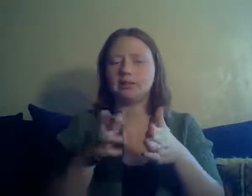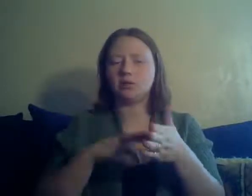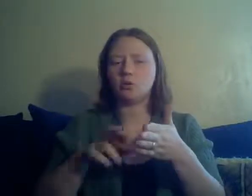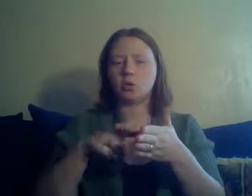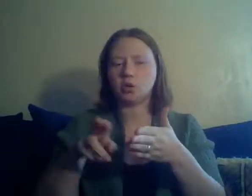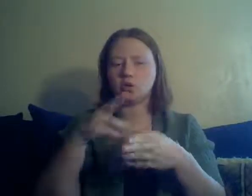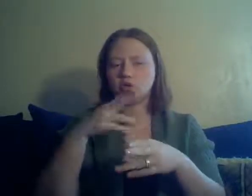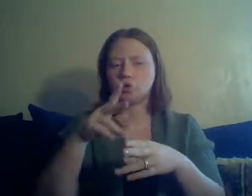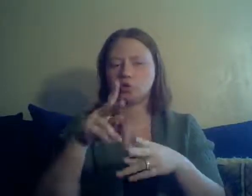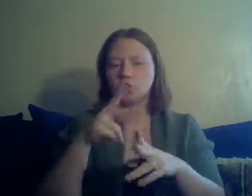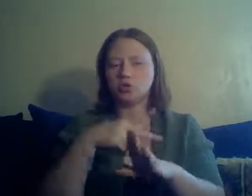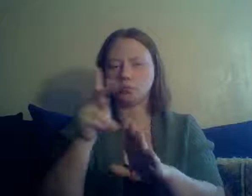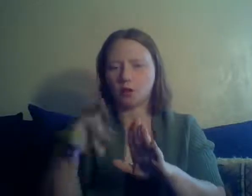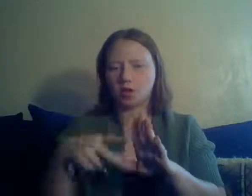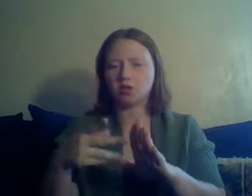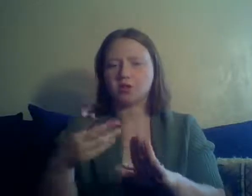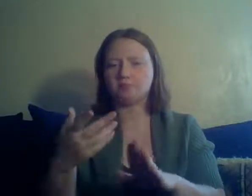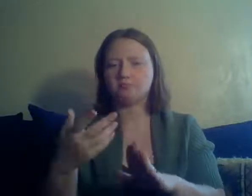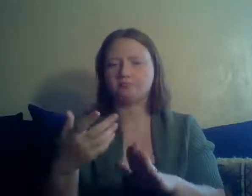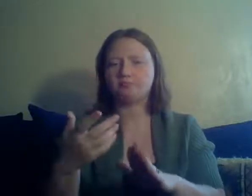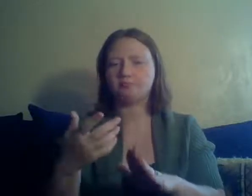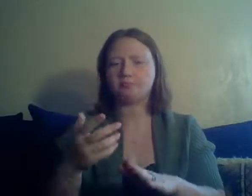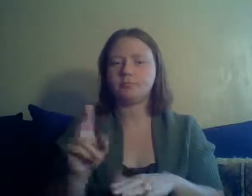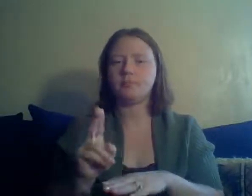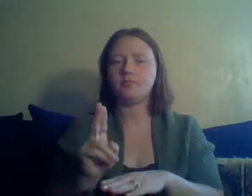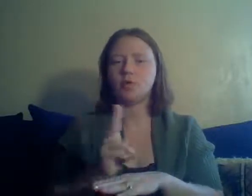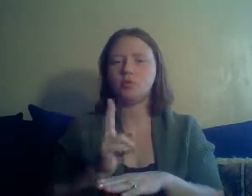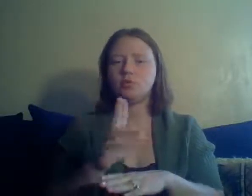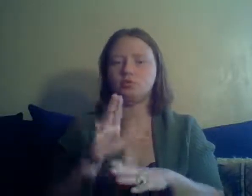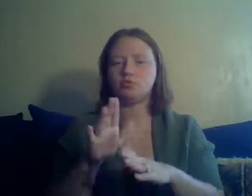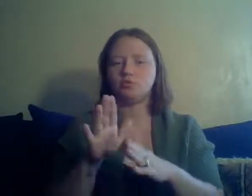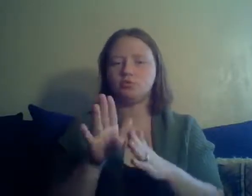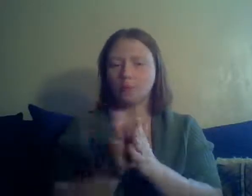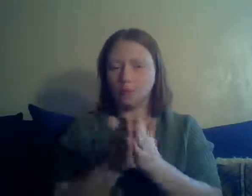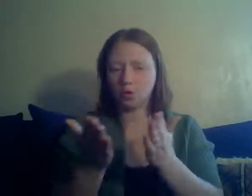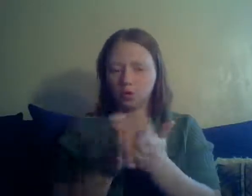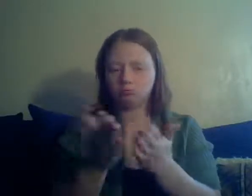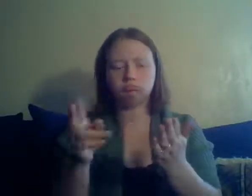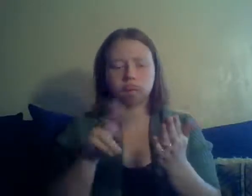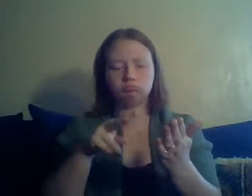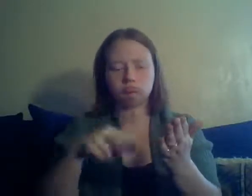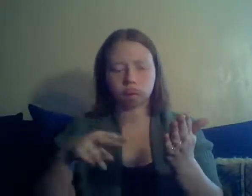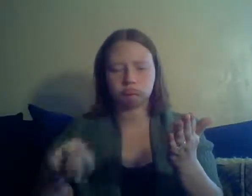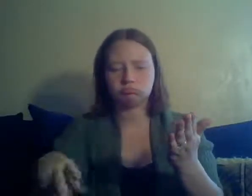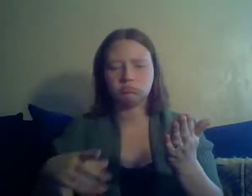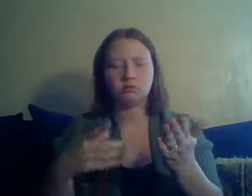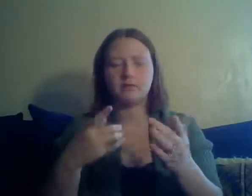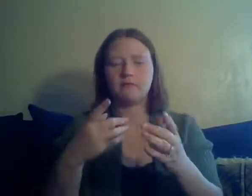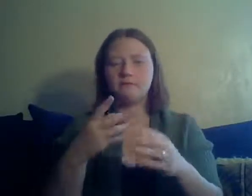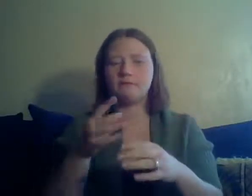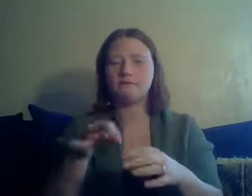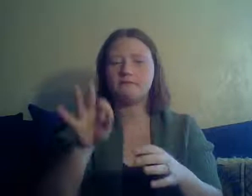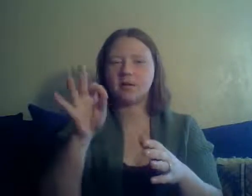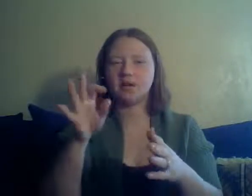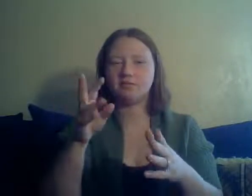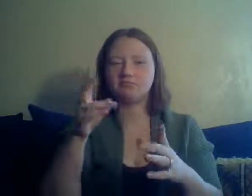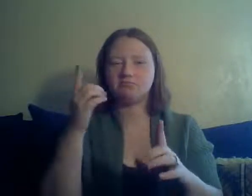our textbook, our regular reading skills textbook, and then to go find an article in the library. And I have them